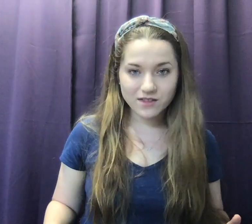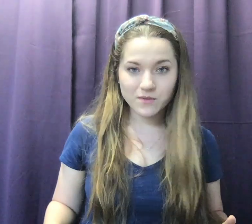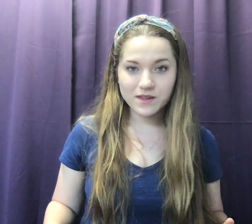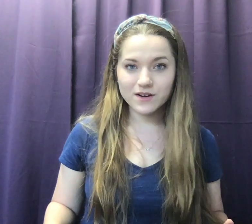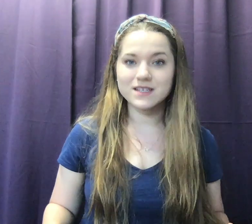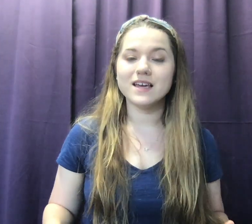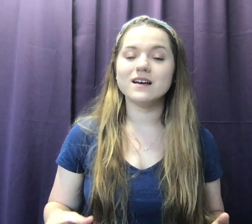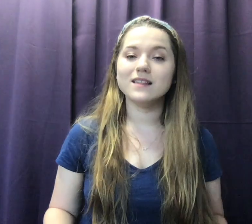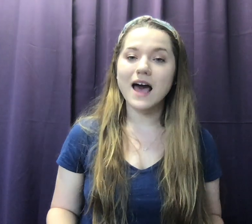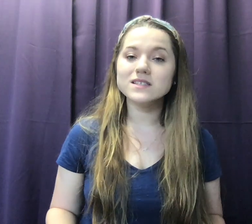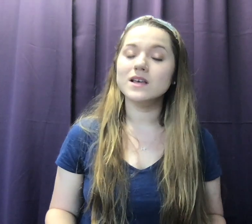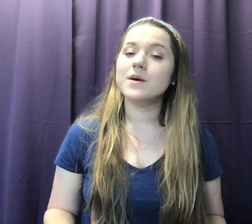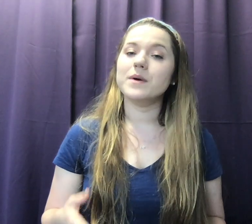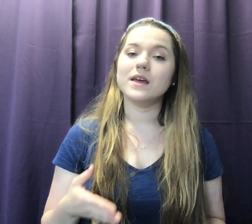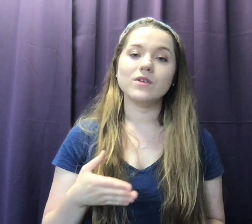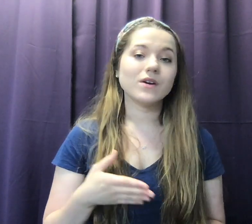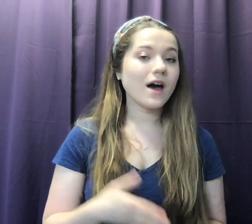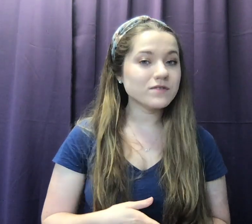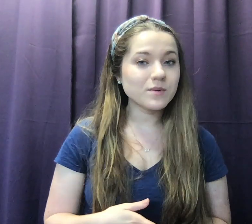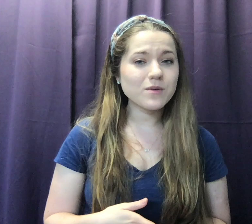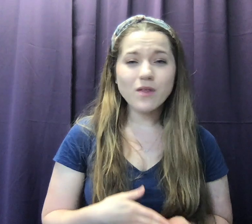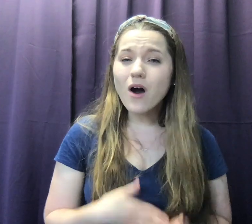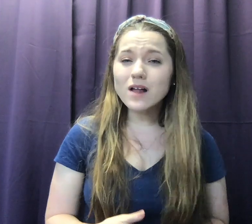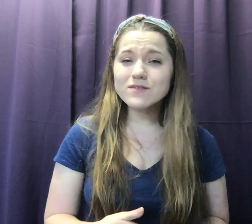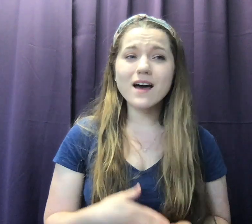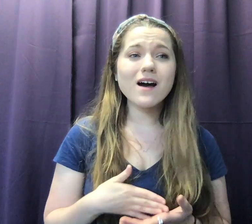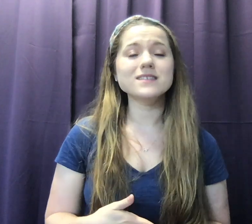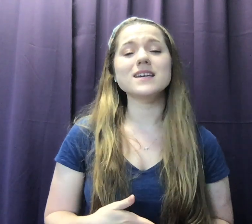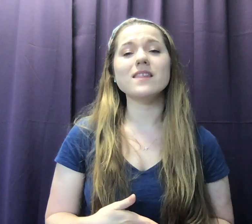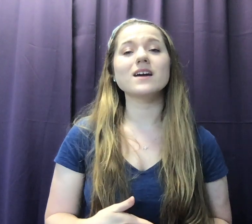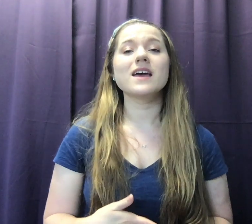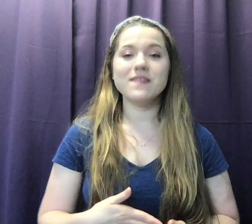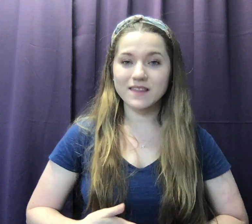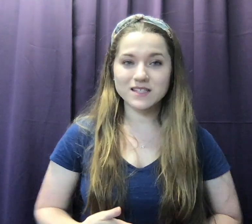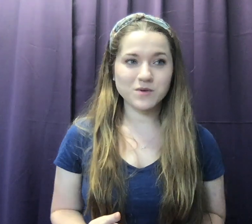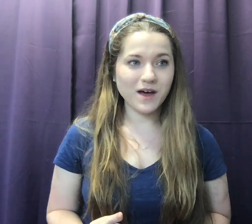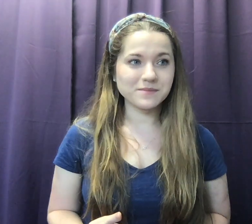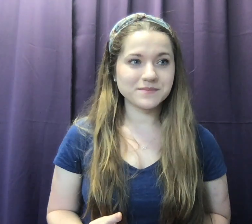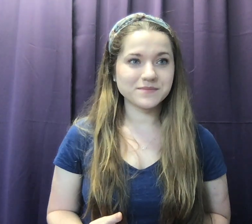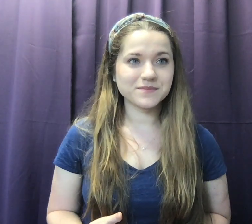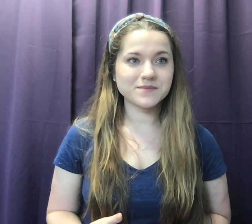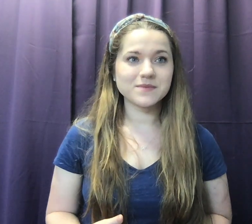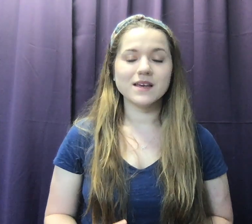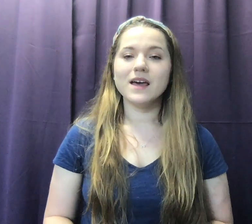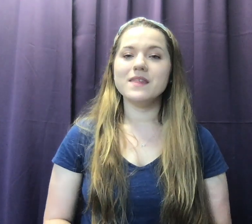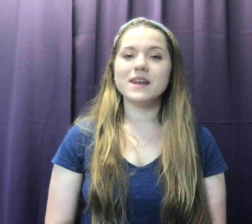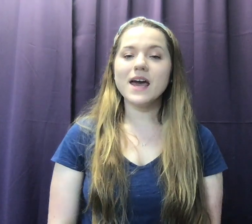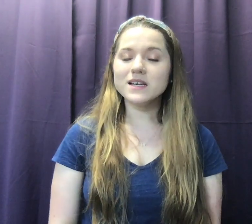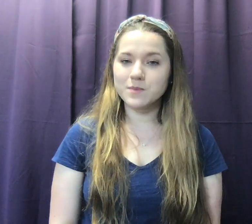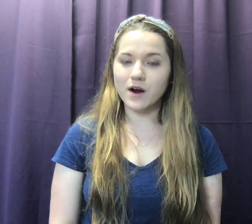we learned in class. But if you're comfortable with all of that all together, then let's move on. The next part,